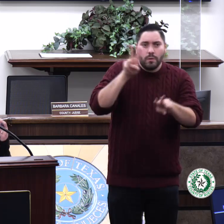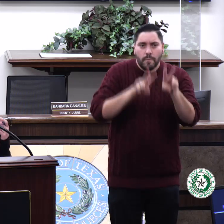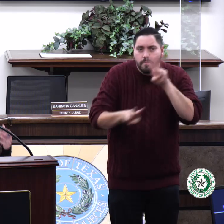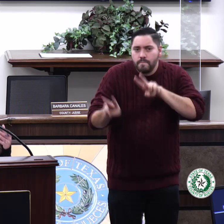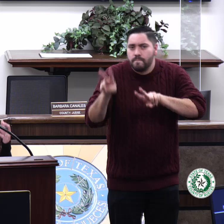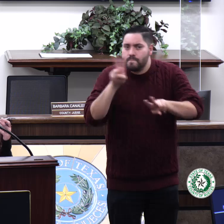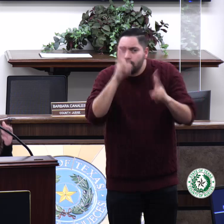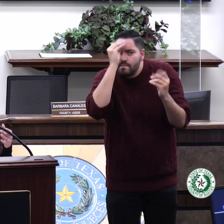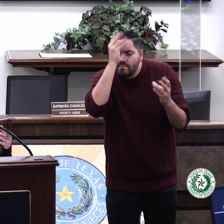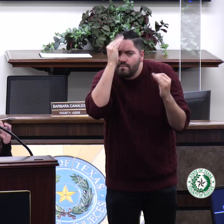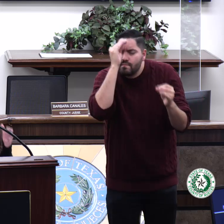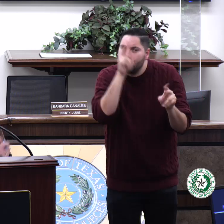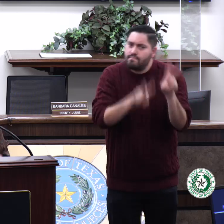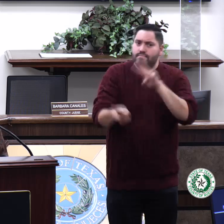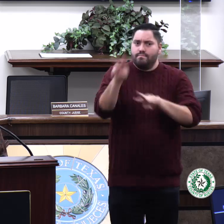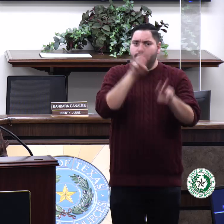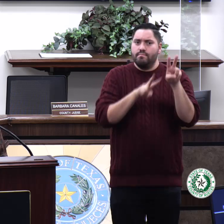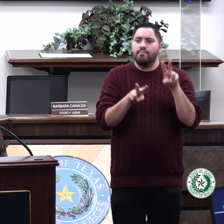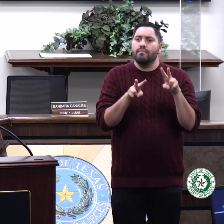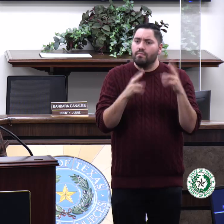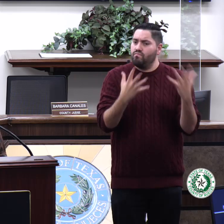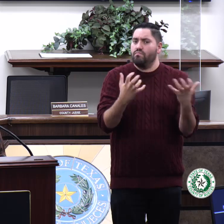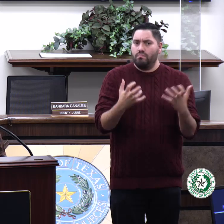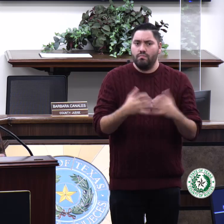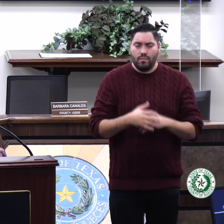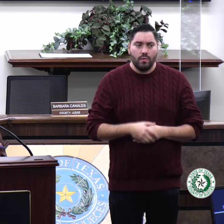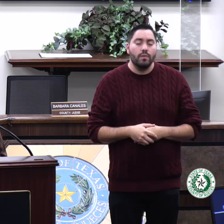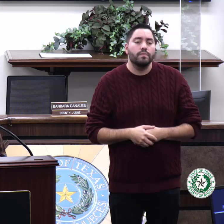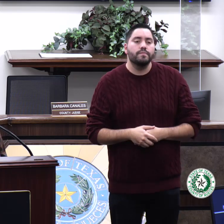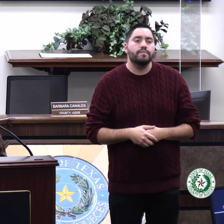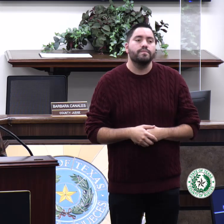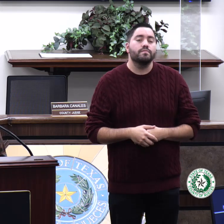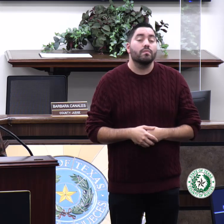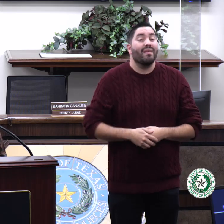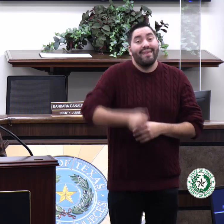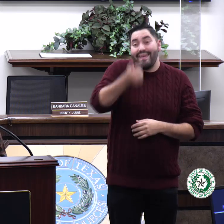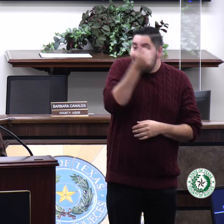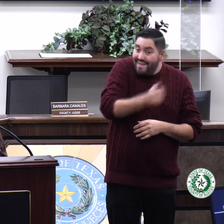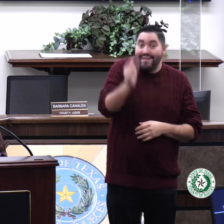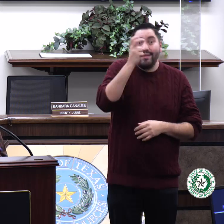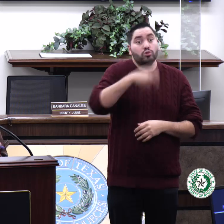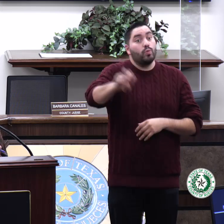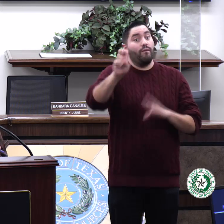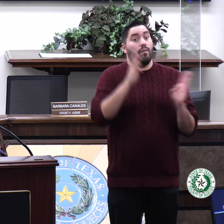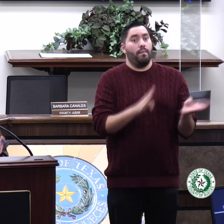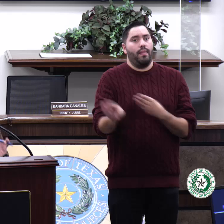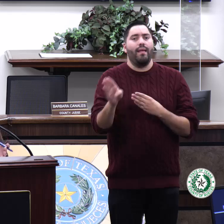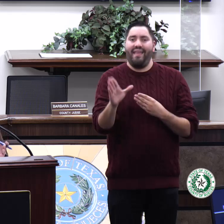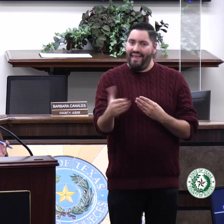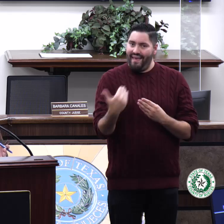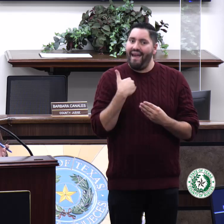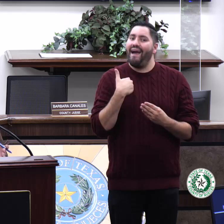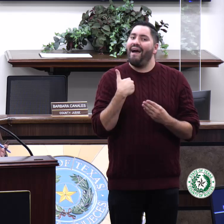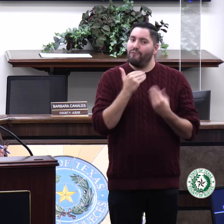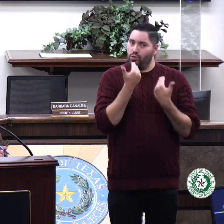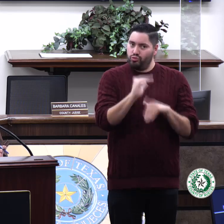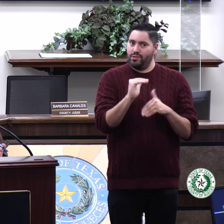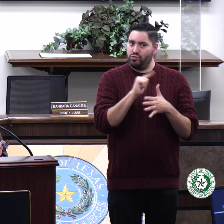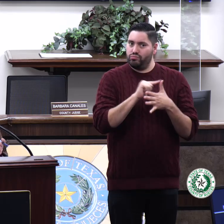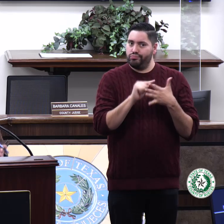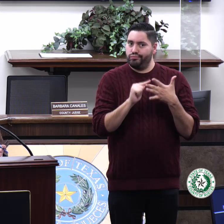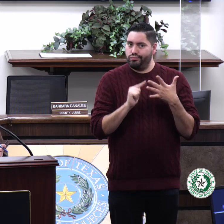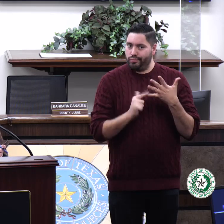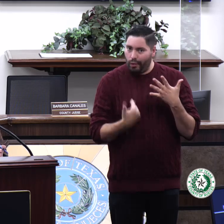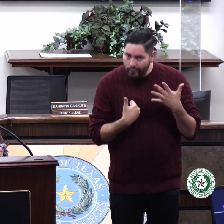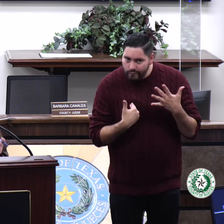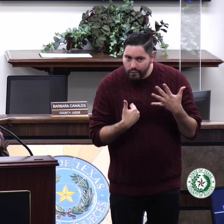that public messaging going. If you have any travel planned, there are restrictions that you need to learn about, and